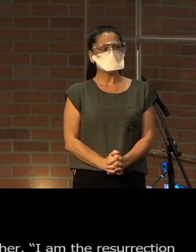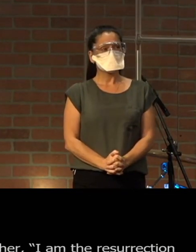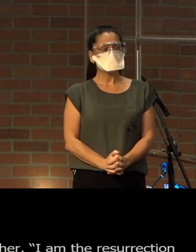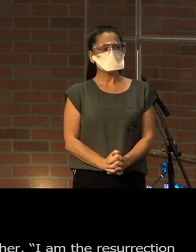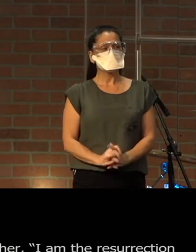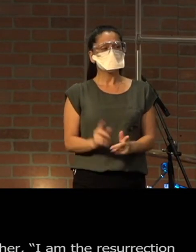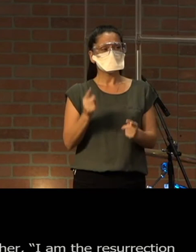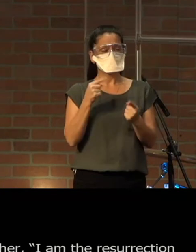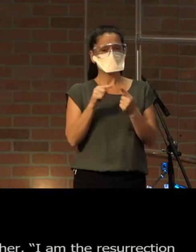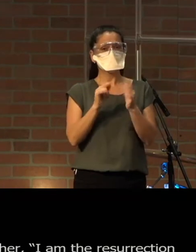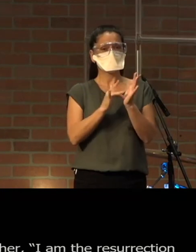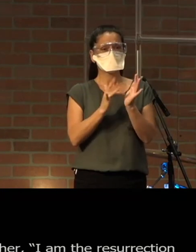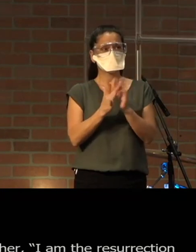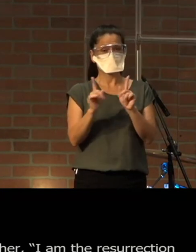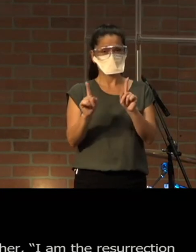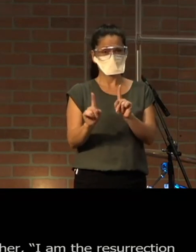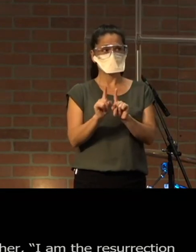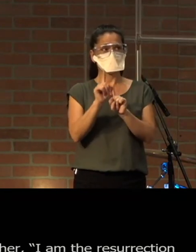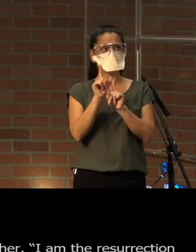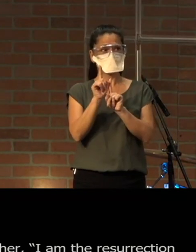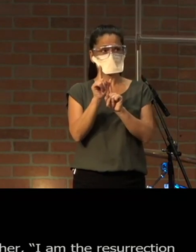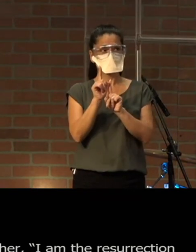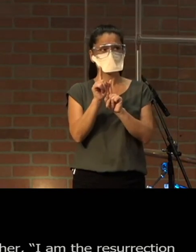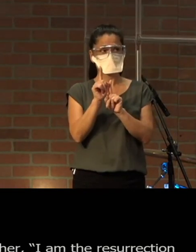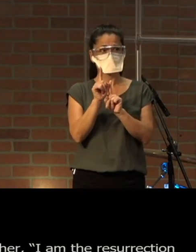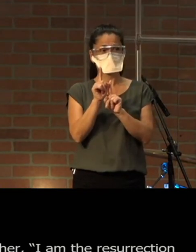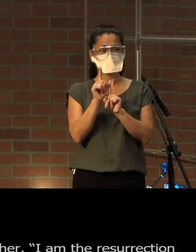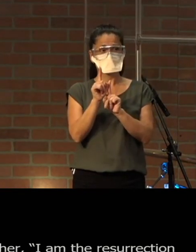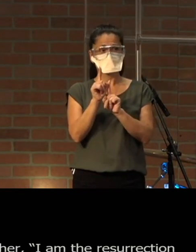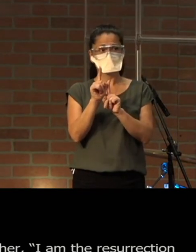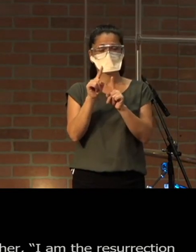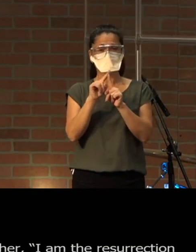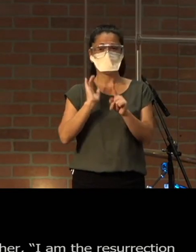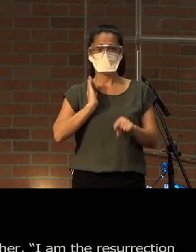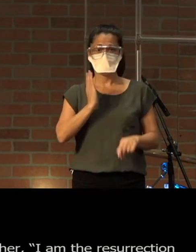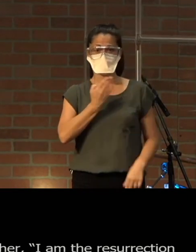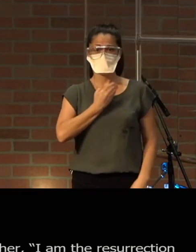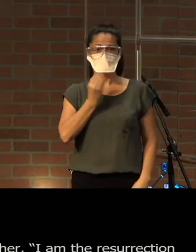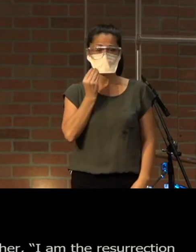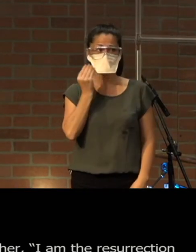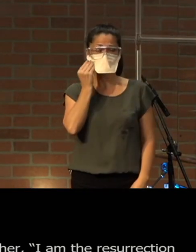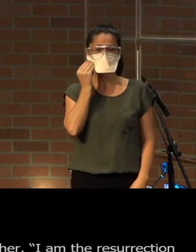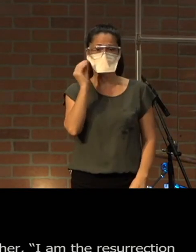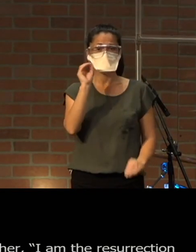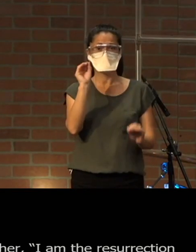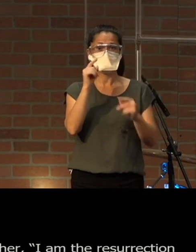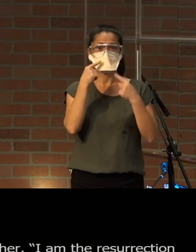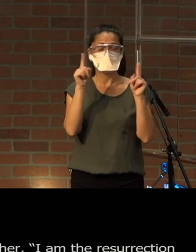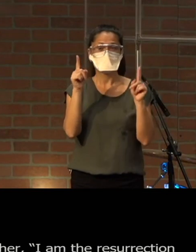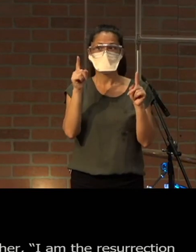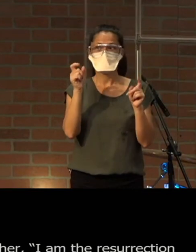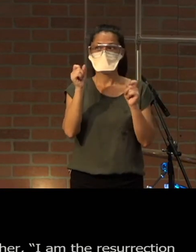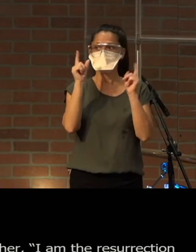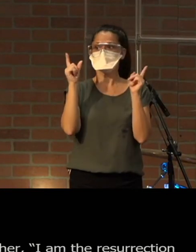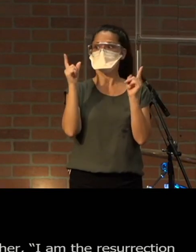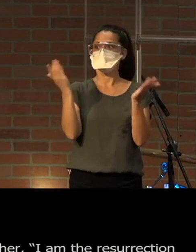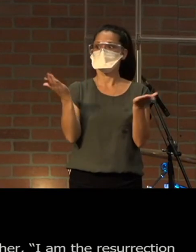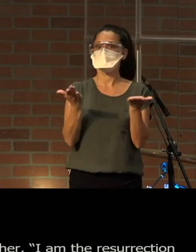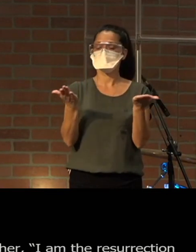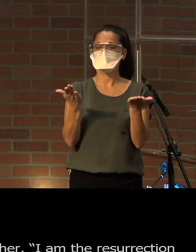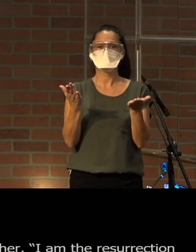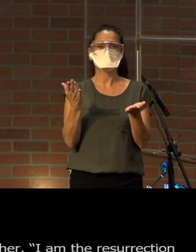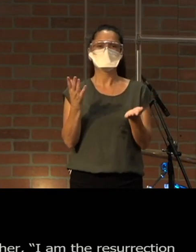When Jesus shows up, right, when Jesus shows up to our house unannounced, so to speak,